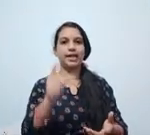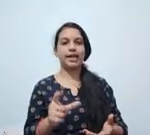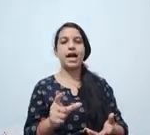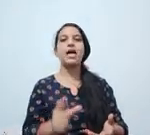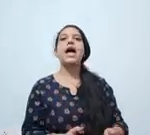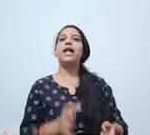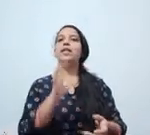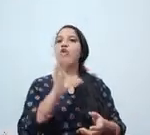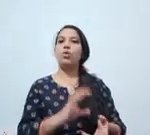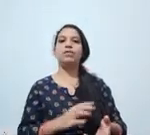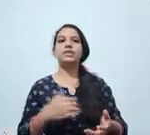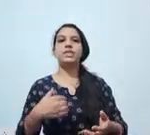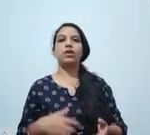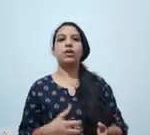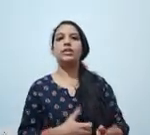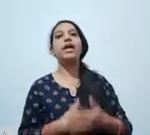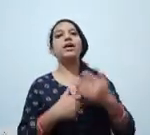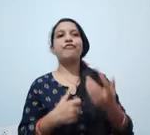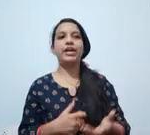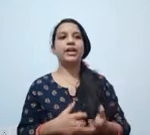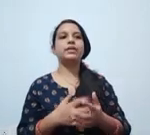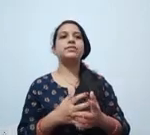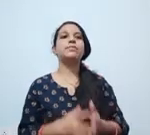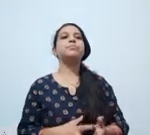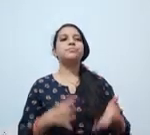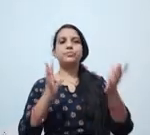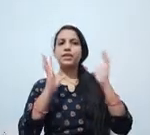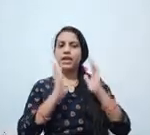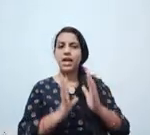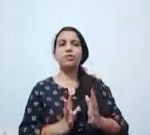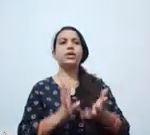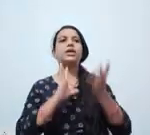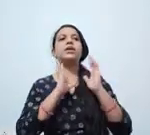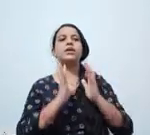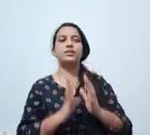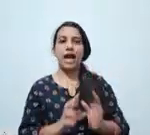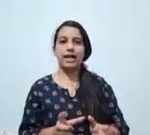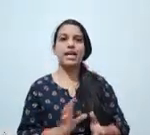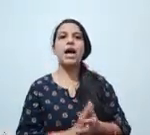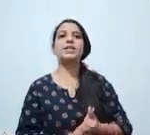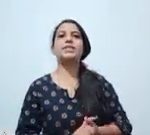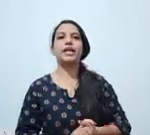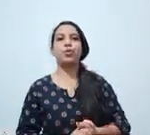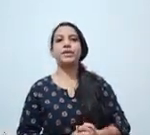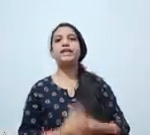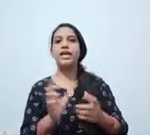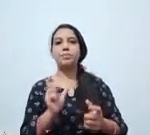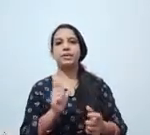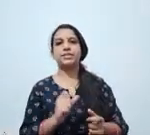atria and the lower ones are called the ventricles. Now the atria are said to be thin muscle